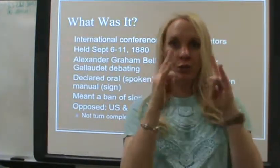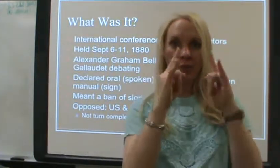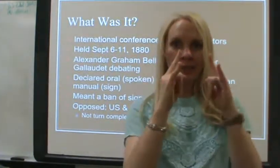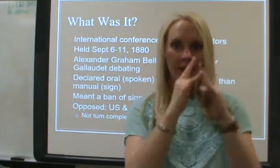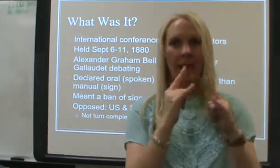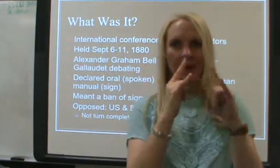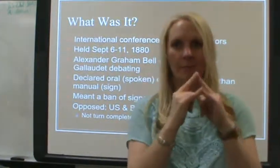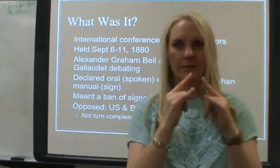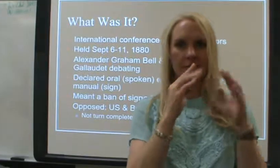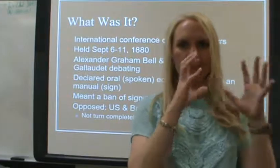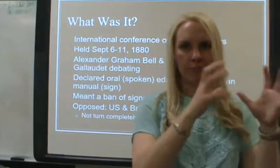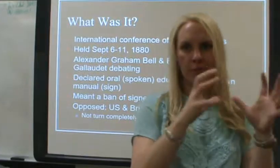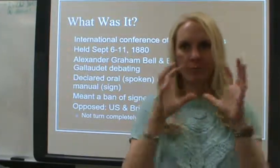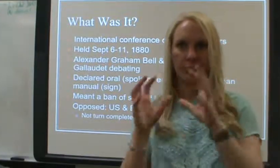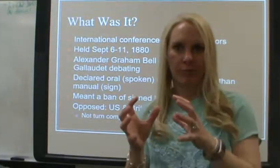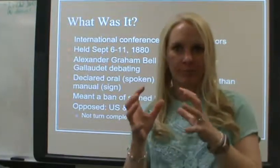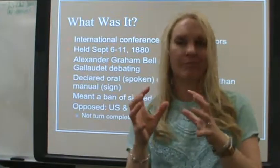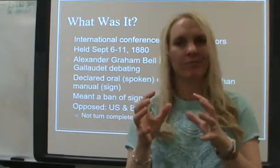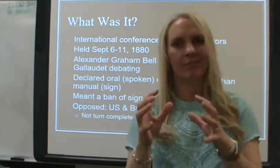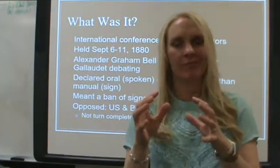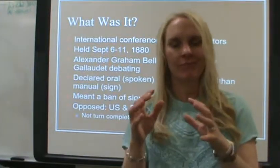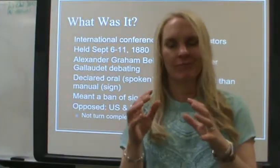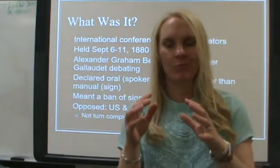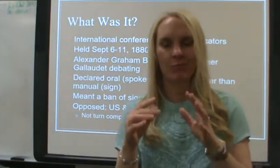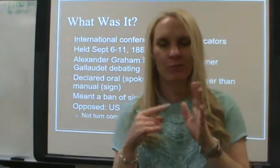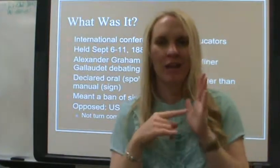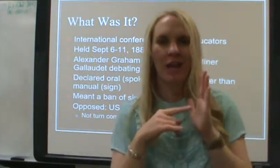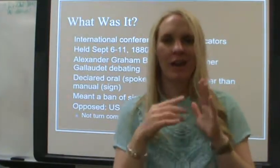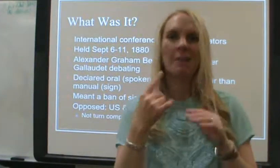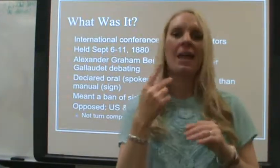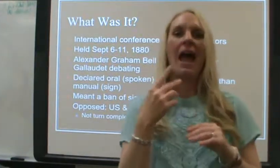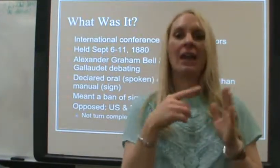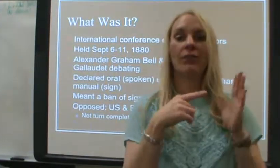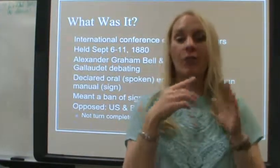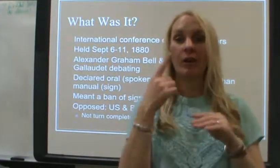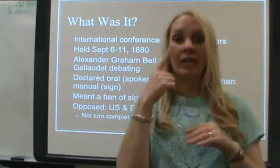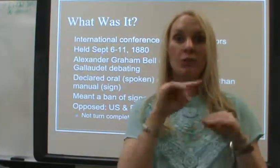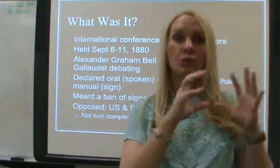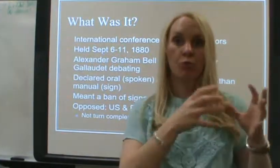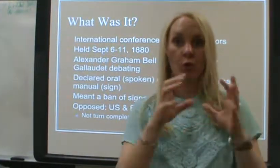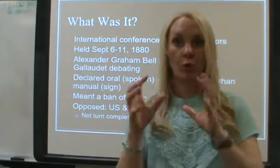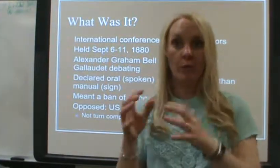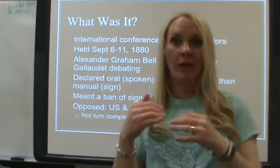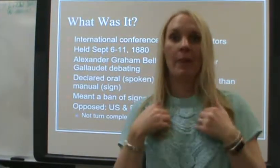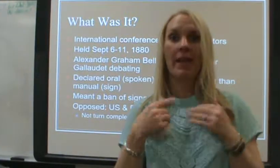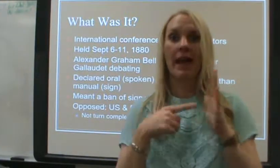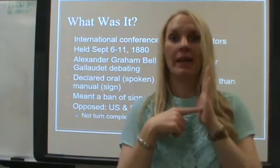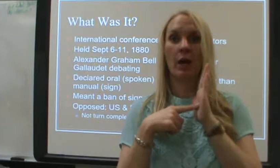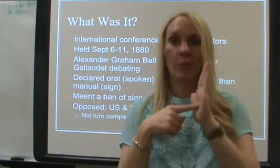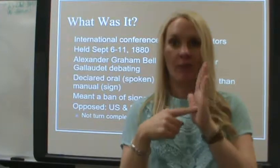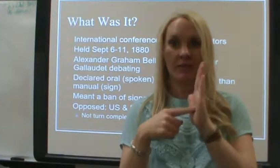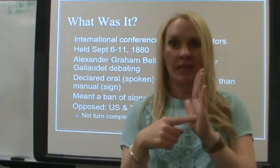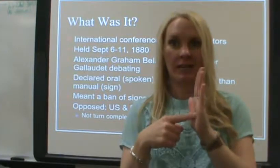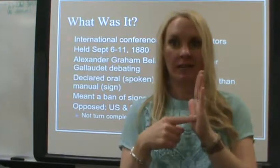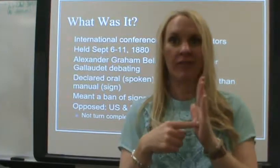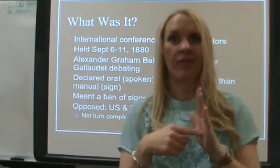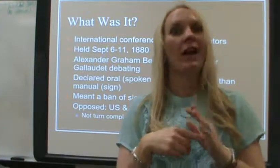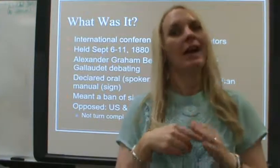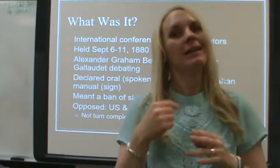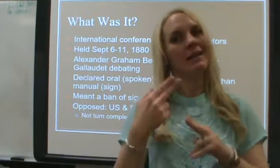2 camps. Boom, boom. All right? And for each group, they had a representative.